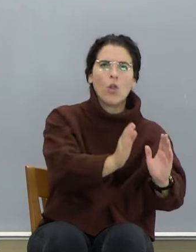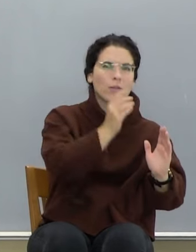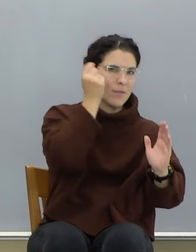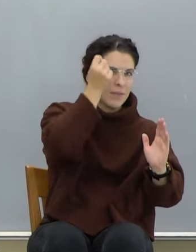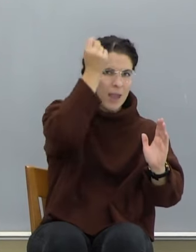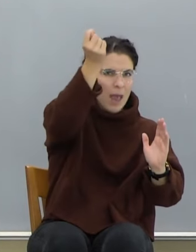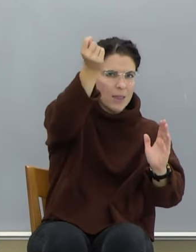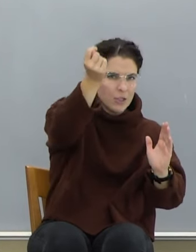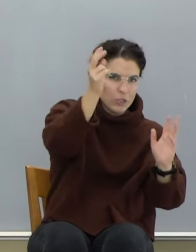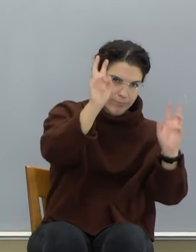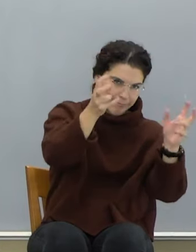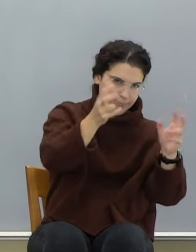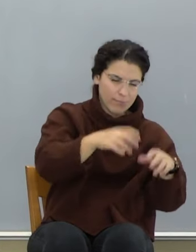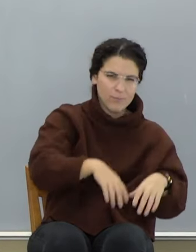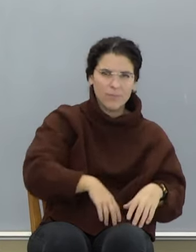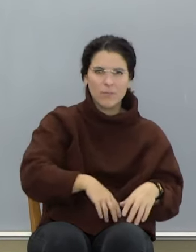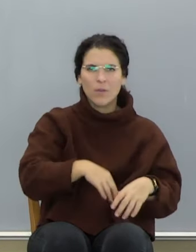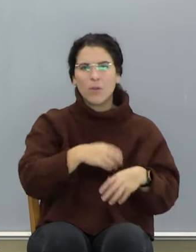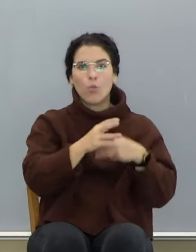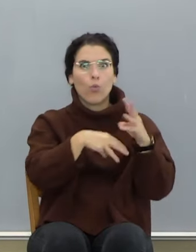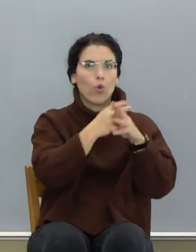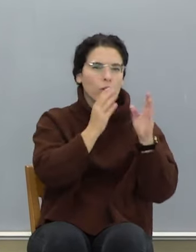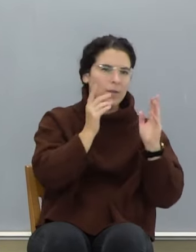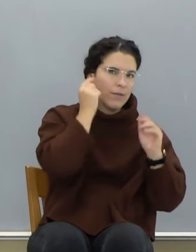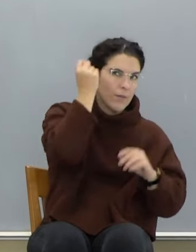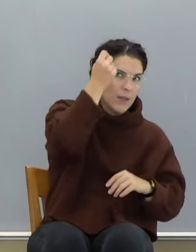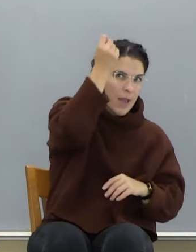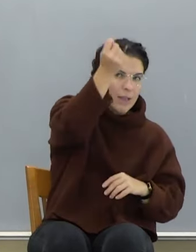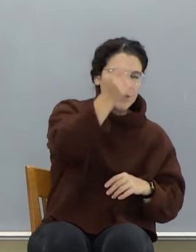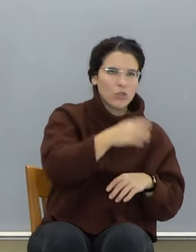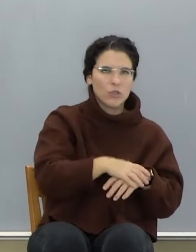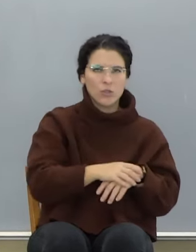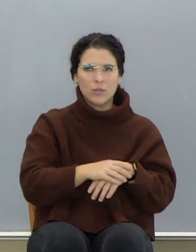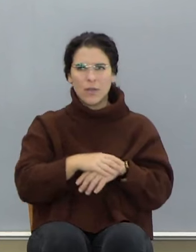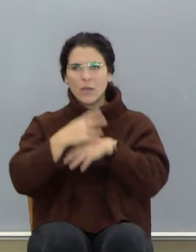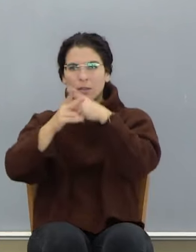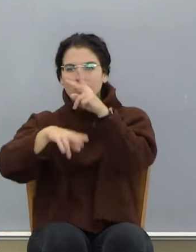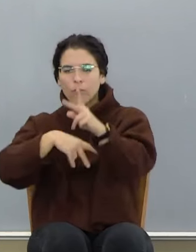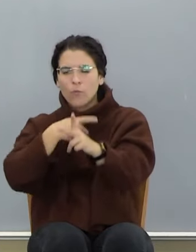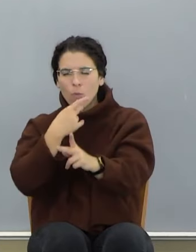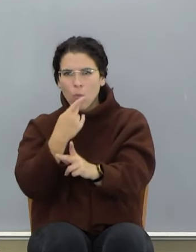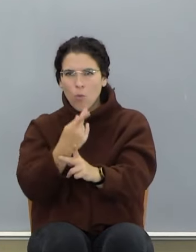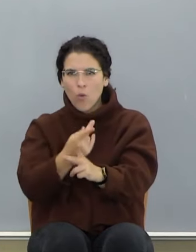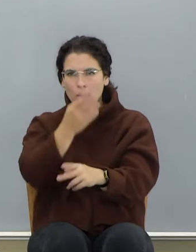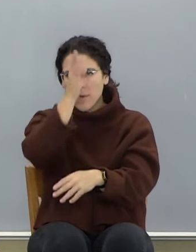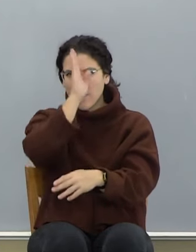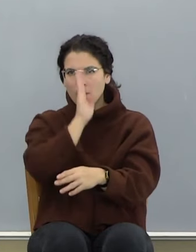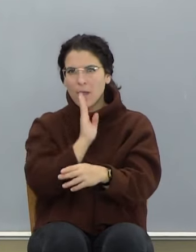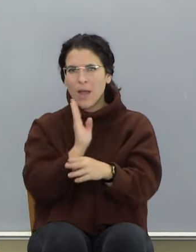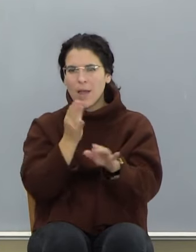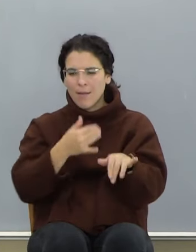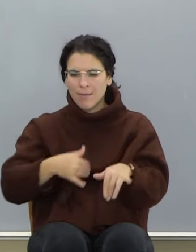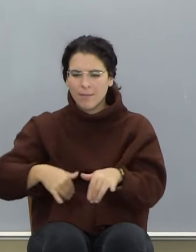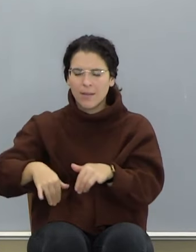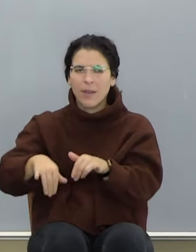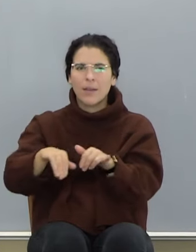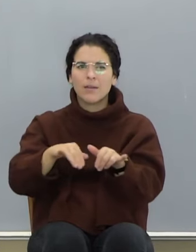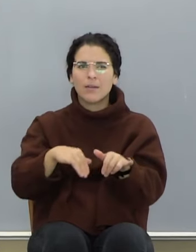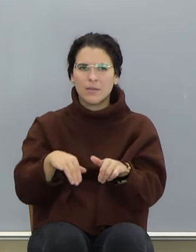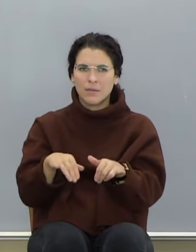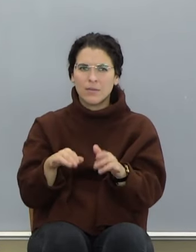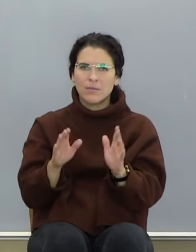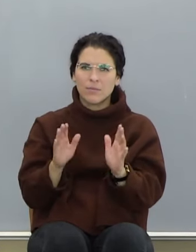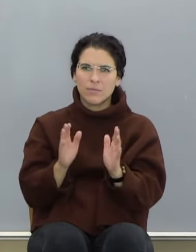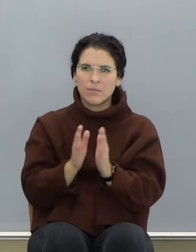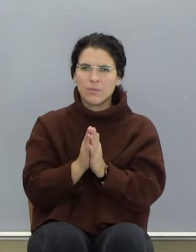theology. It's happening in this form of godliness or God-likeness.